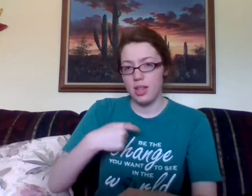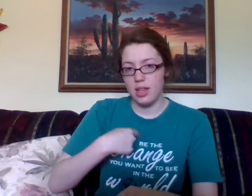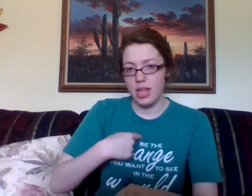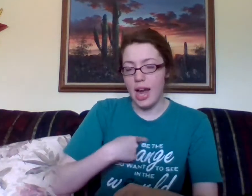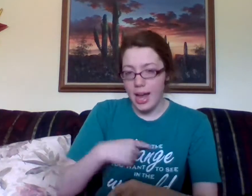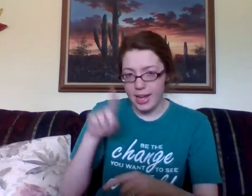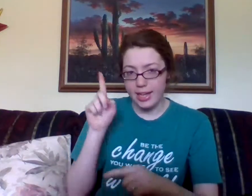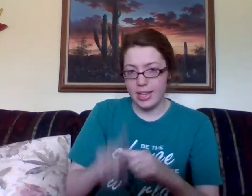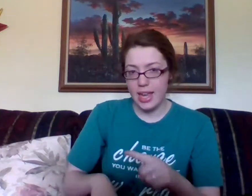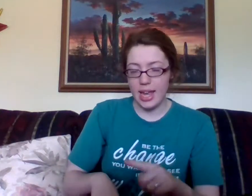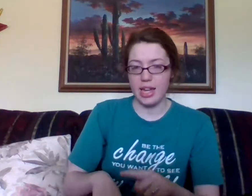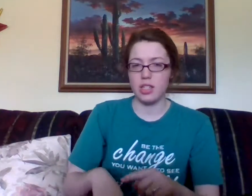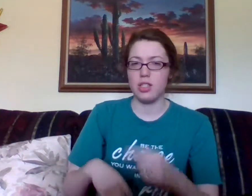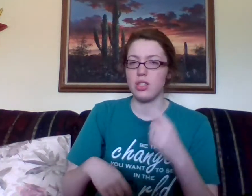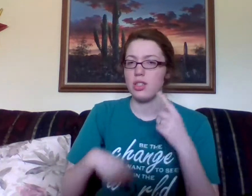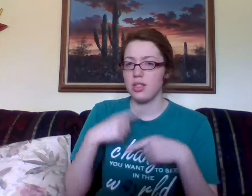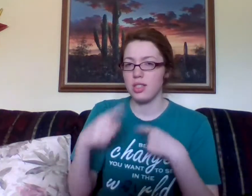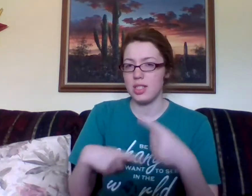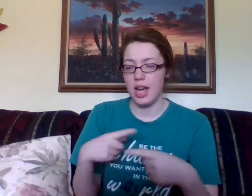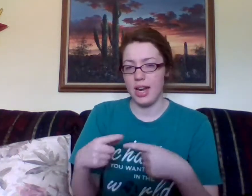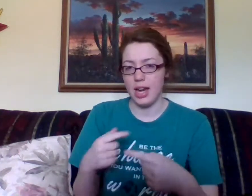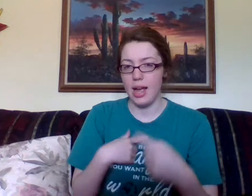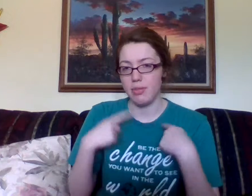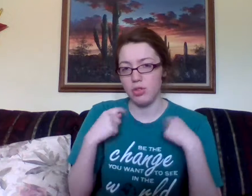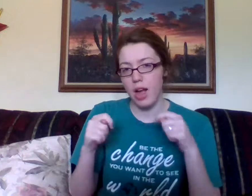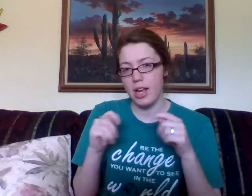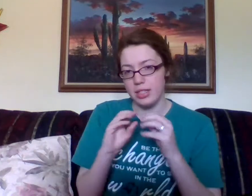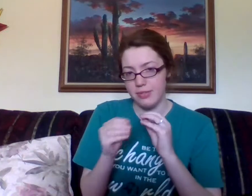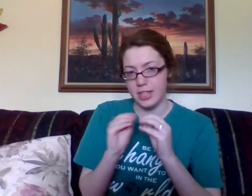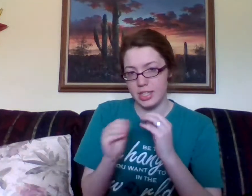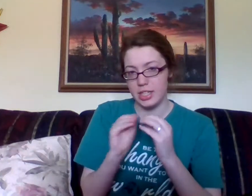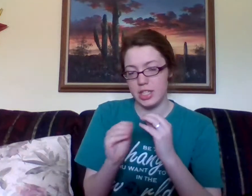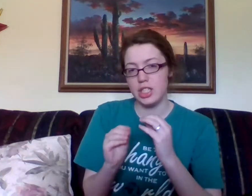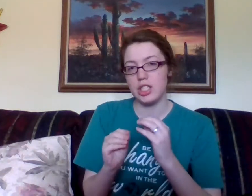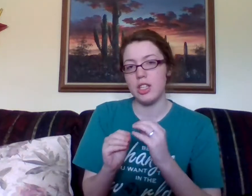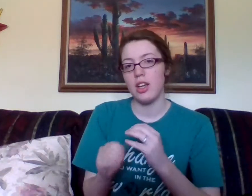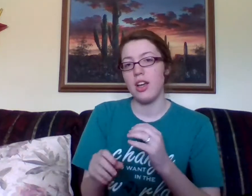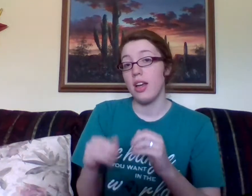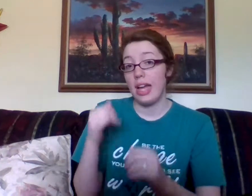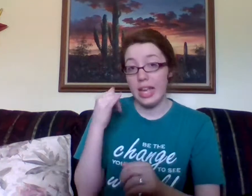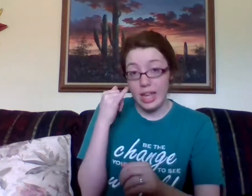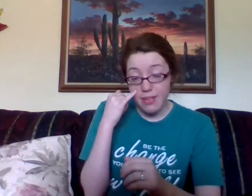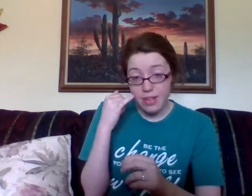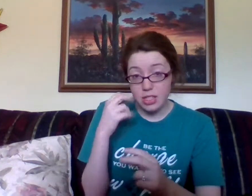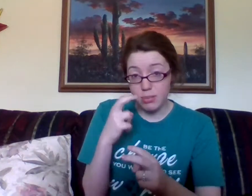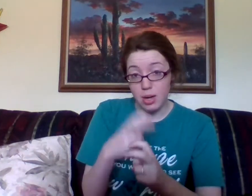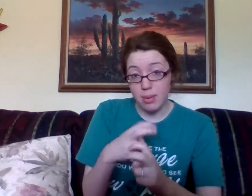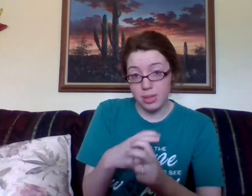that I can't sign? I'm trying to fix this if it's a problem.